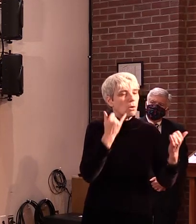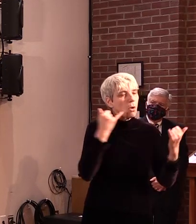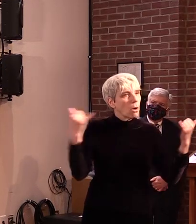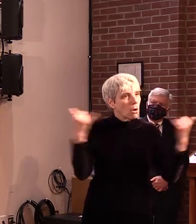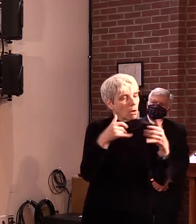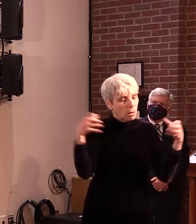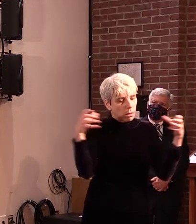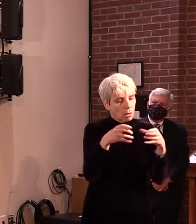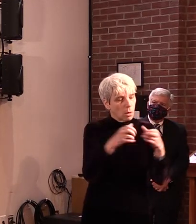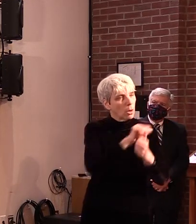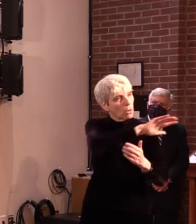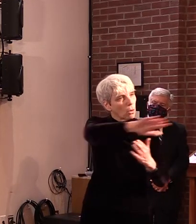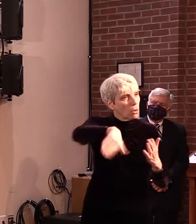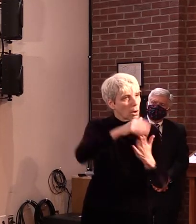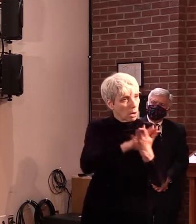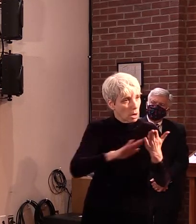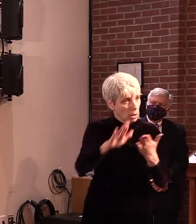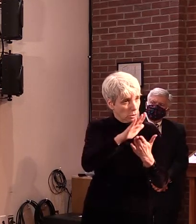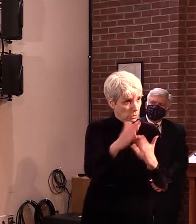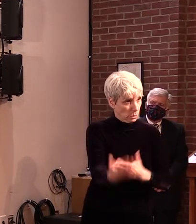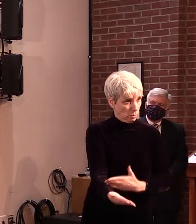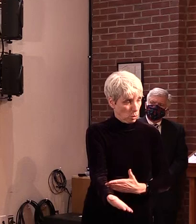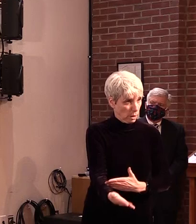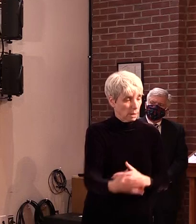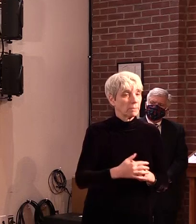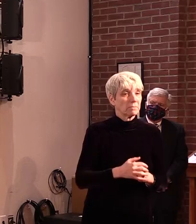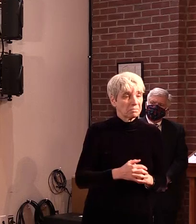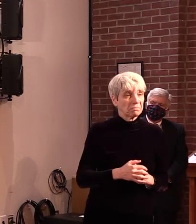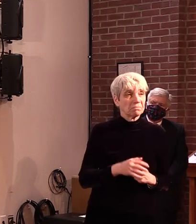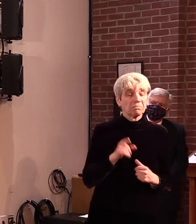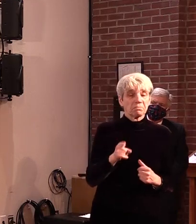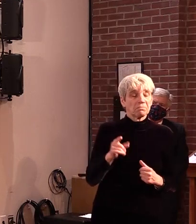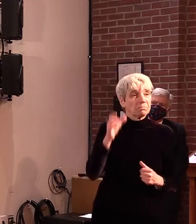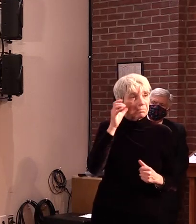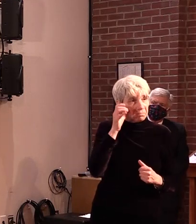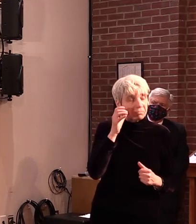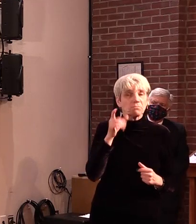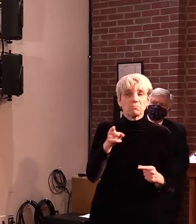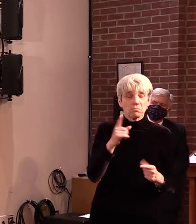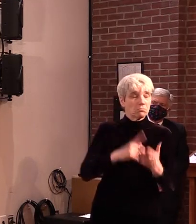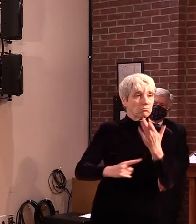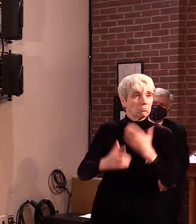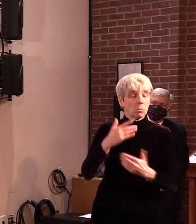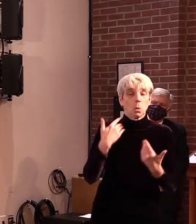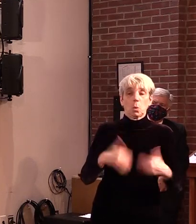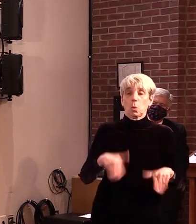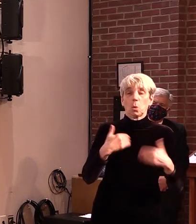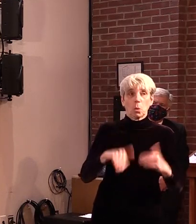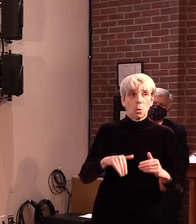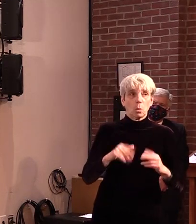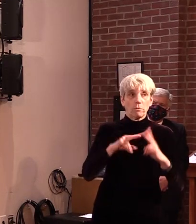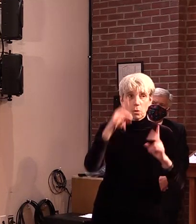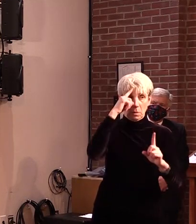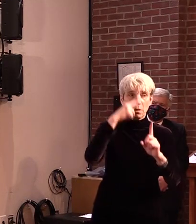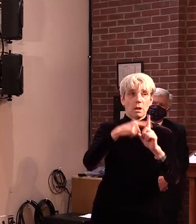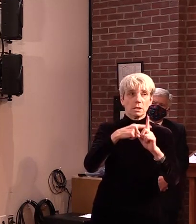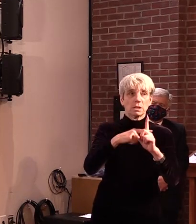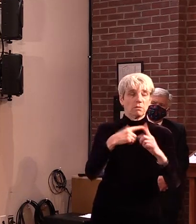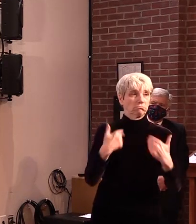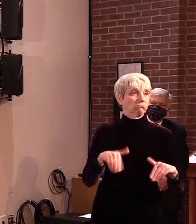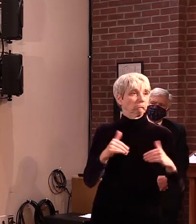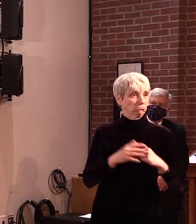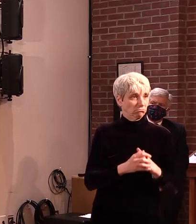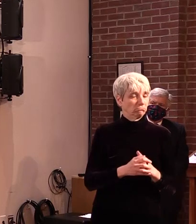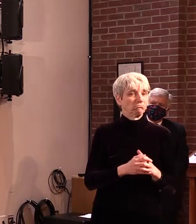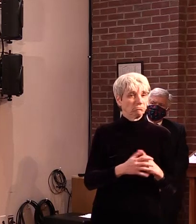earlier this morning, and if I could characterize that, it was tremendously upbeat. I felt like